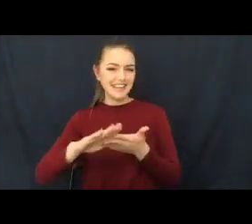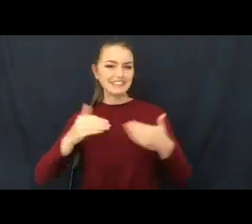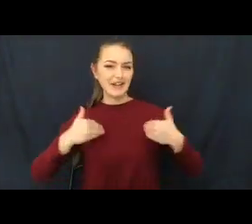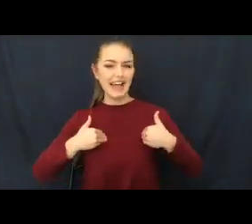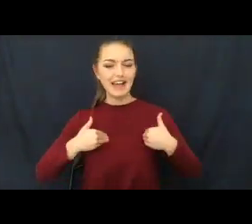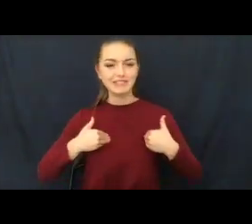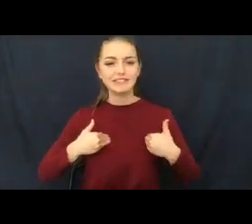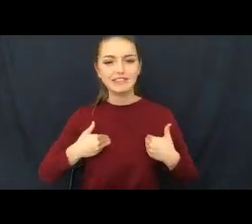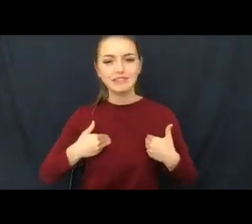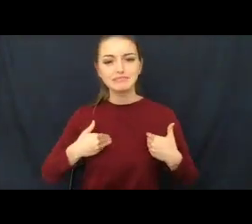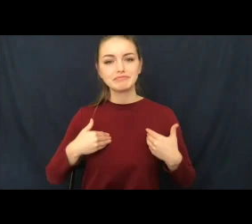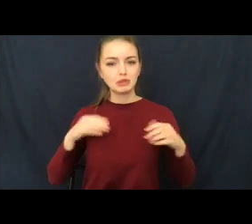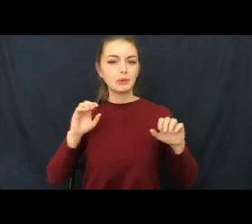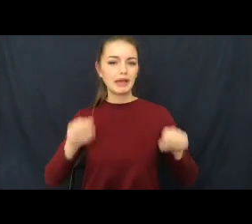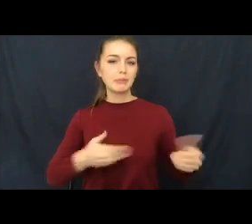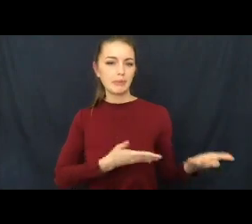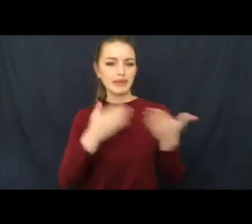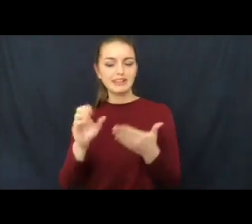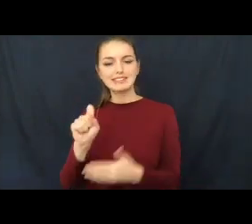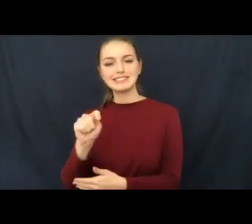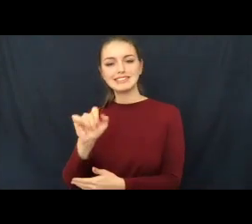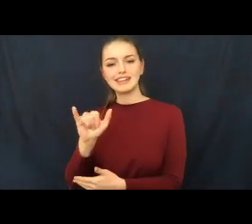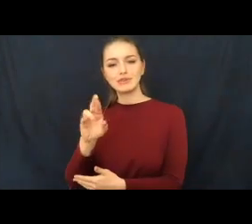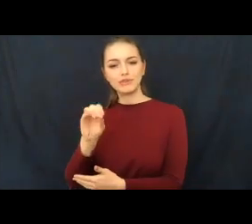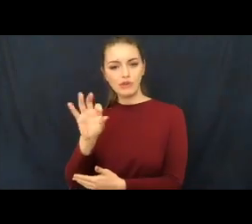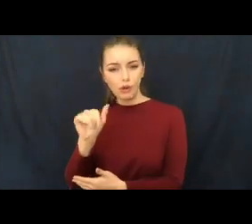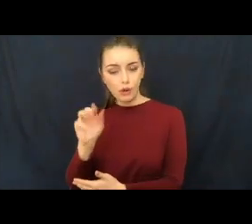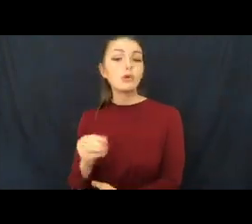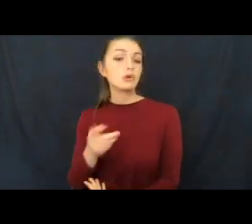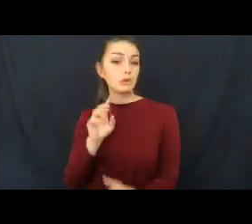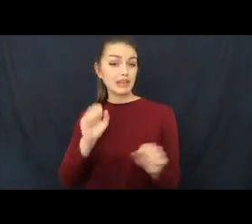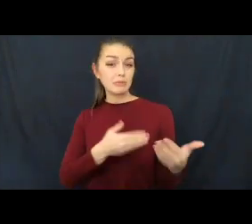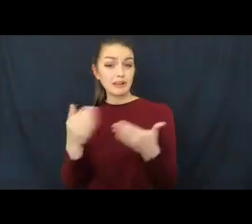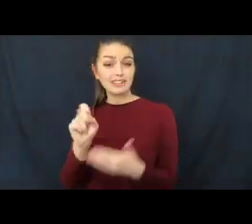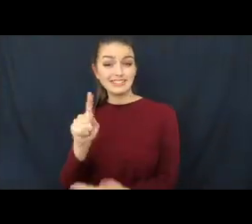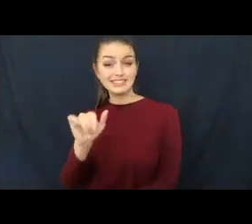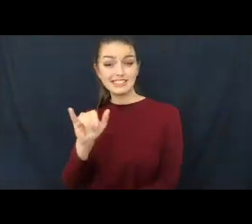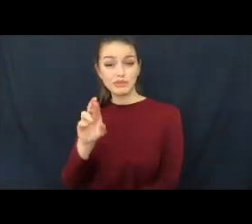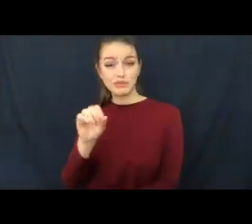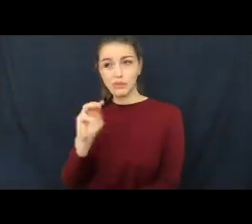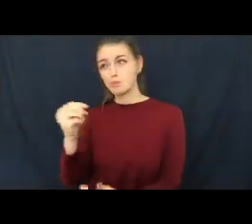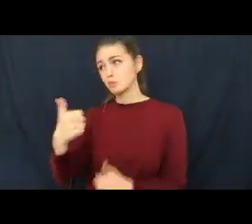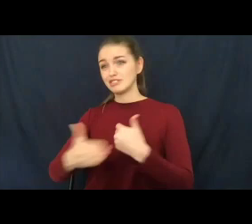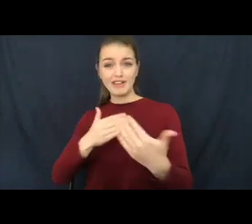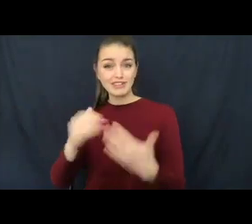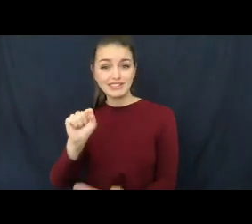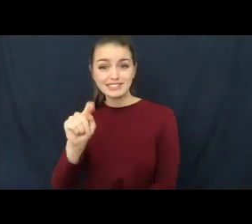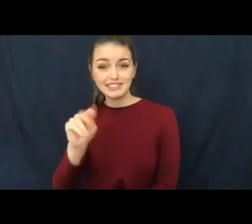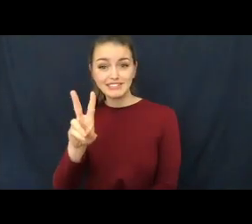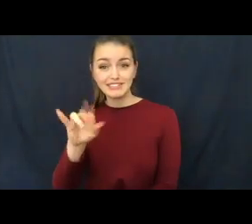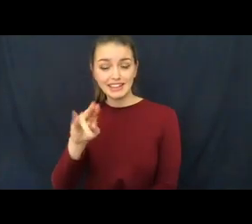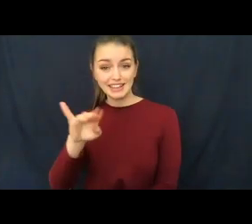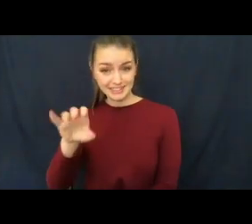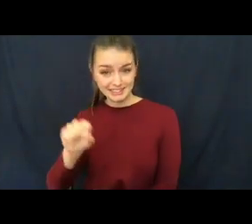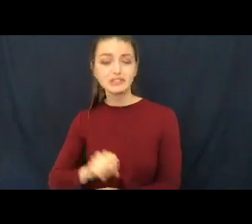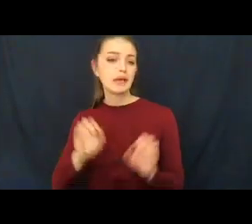to bring the styrofoam on that trip. But yes, you actually can take the styrofoam to any St. Vinny's, just like you would donate